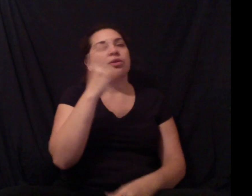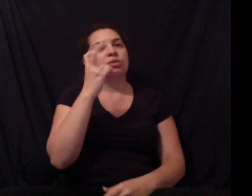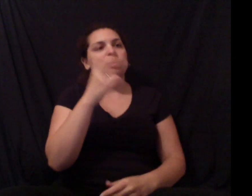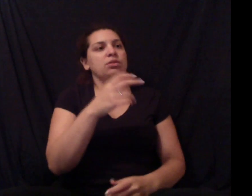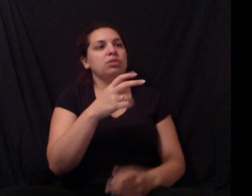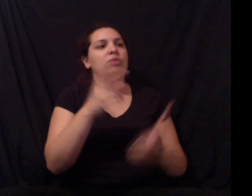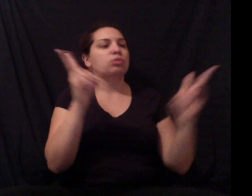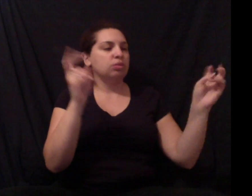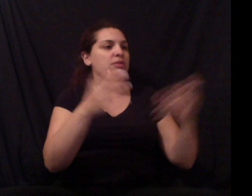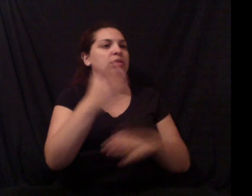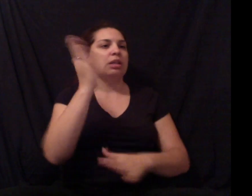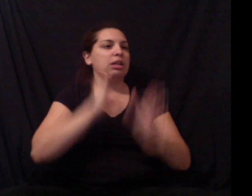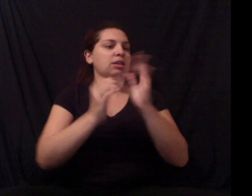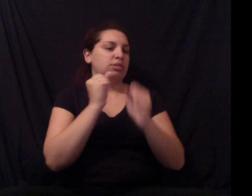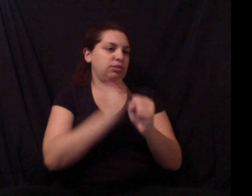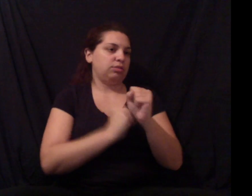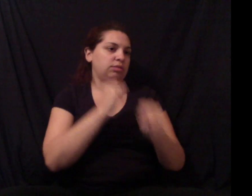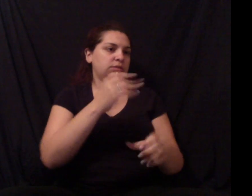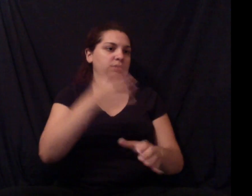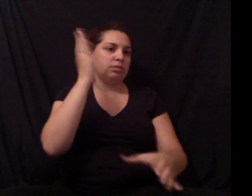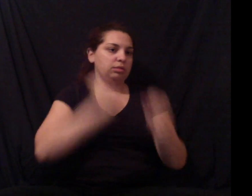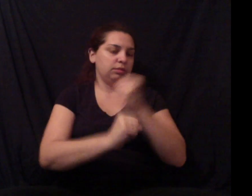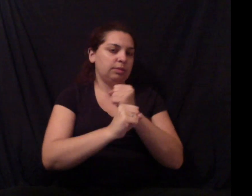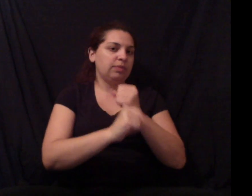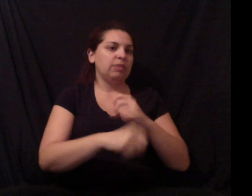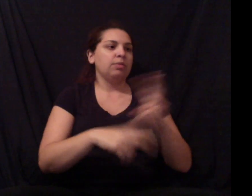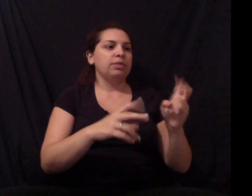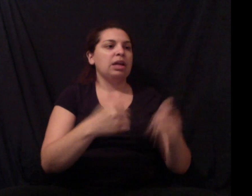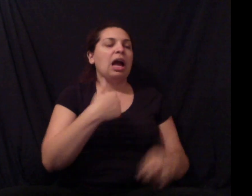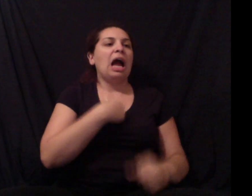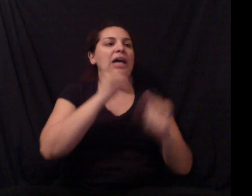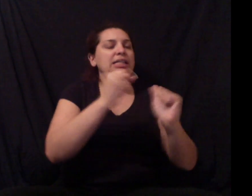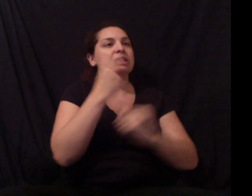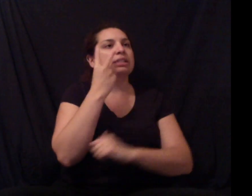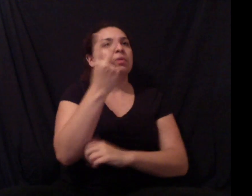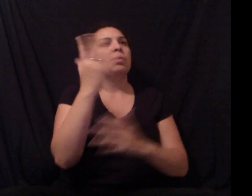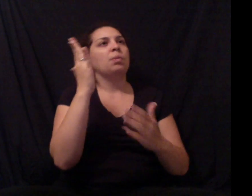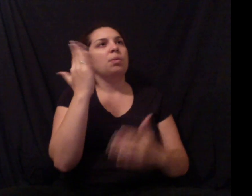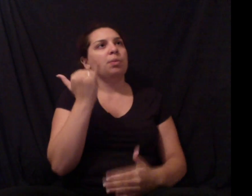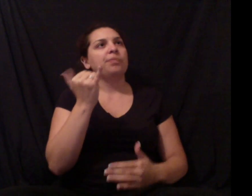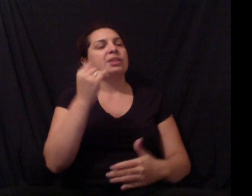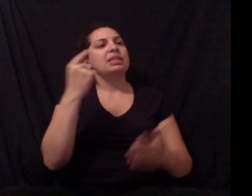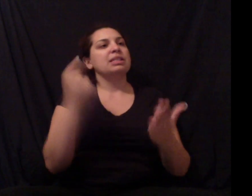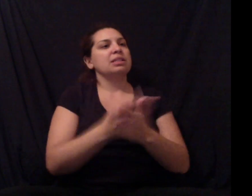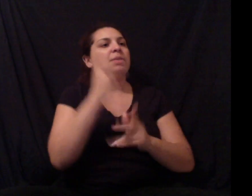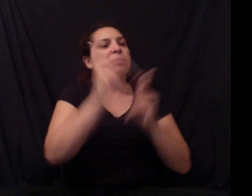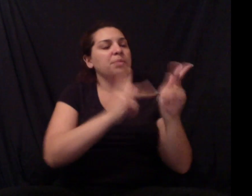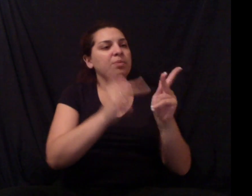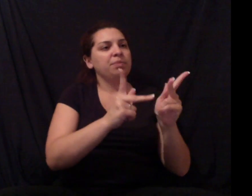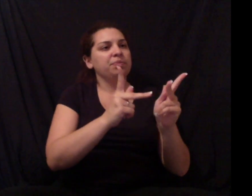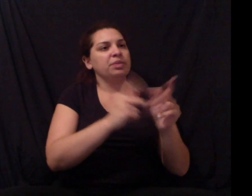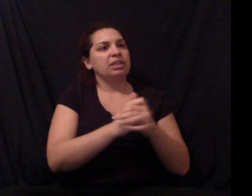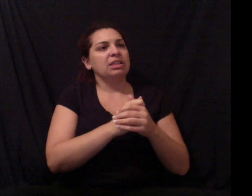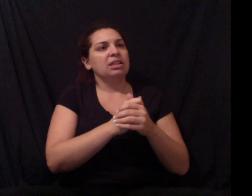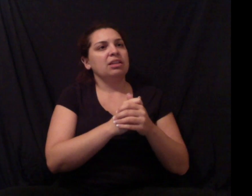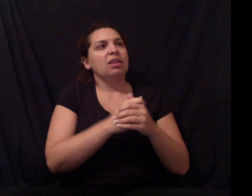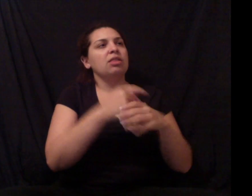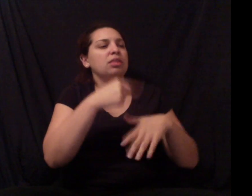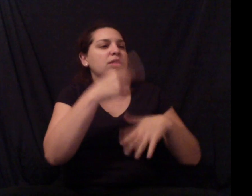a quote last year from a fellow YouTuber who said, "I can see why some people have the want